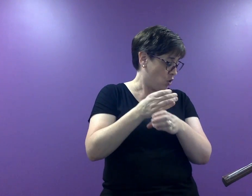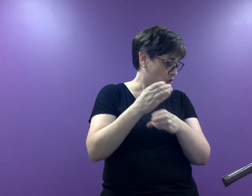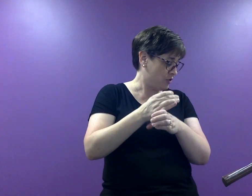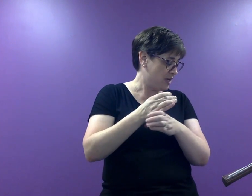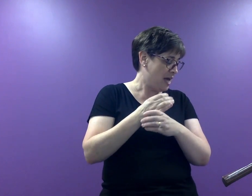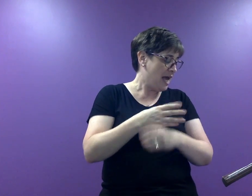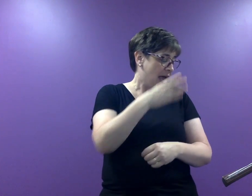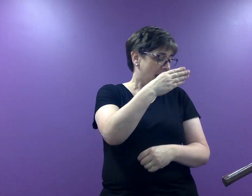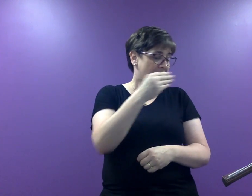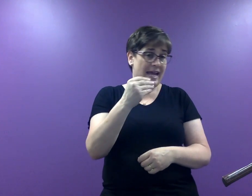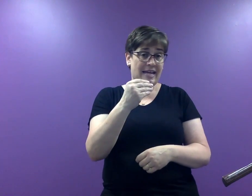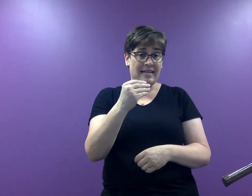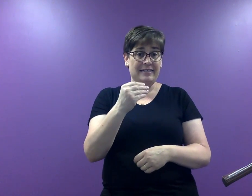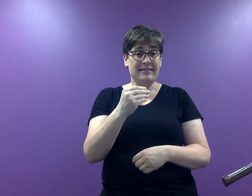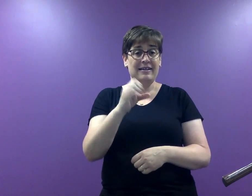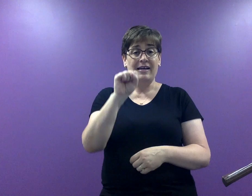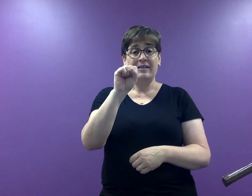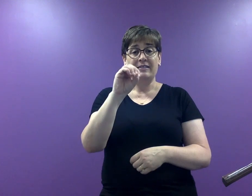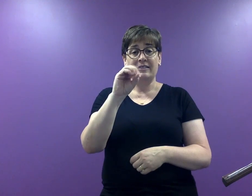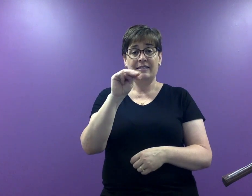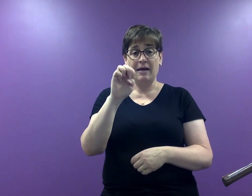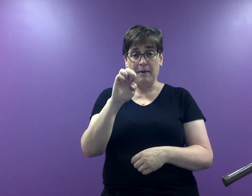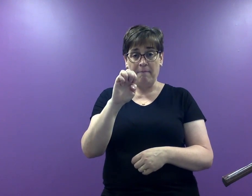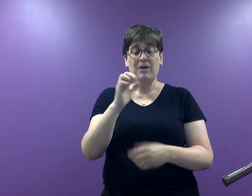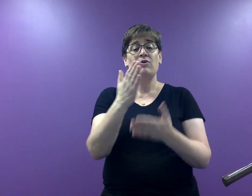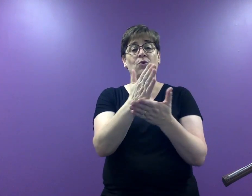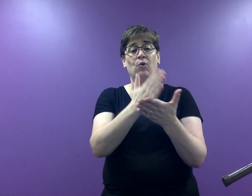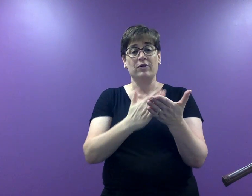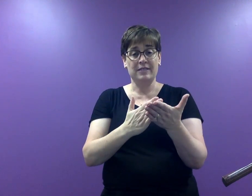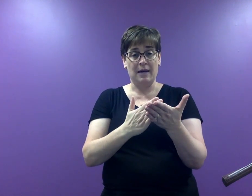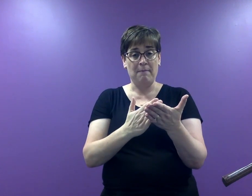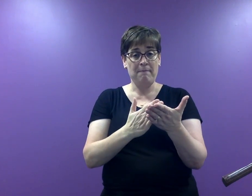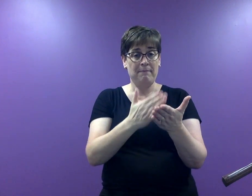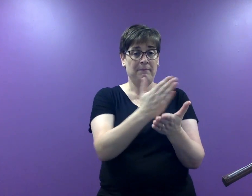cars, and some, or some.